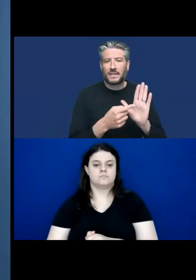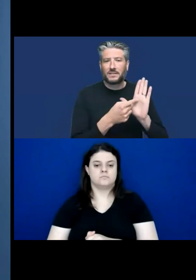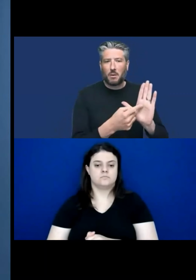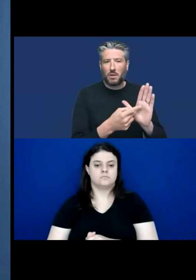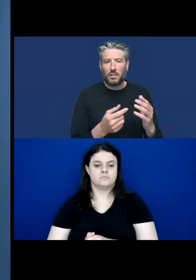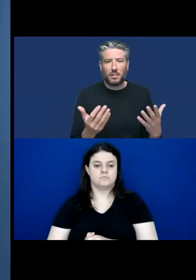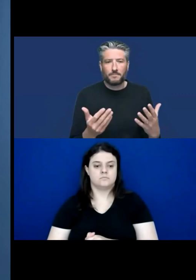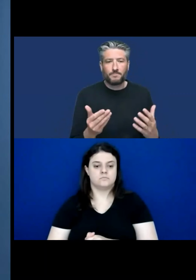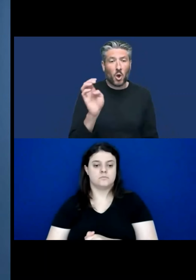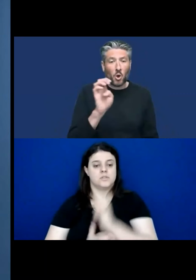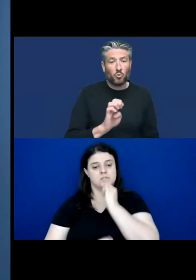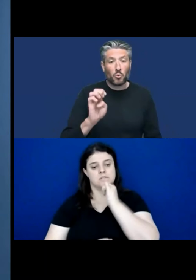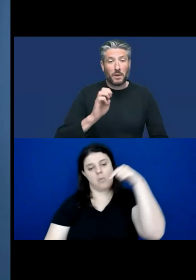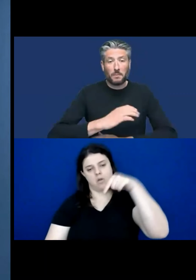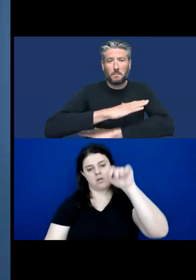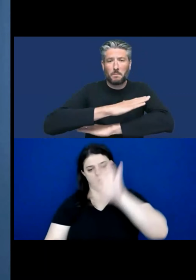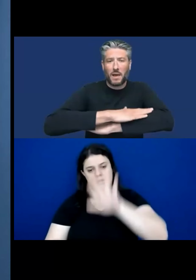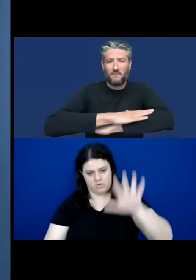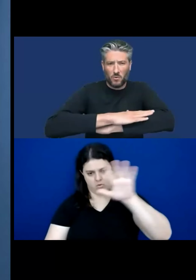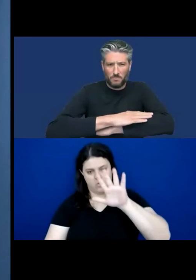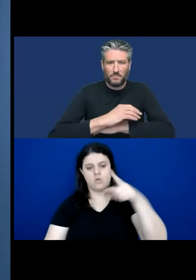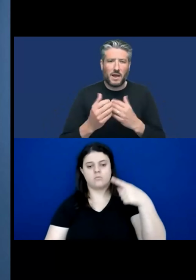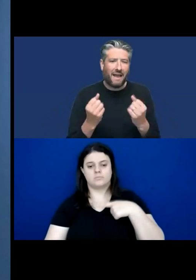European Platform, they have different